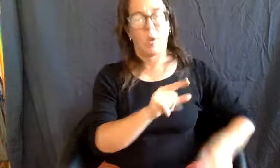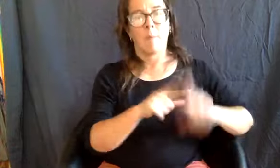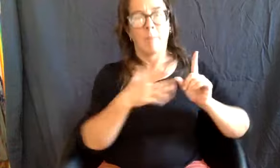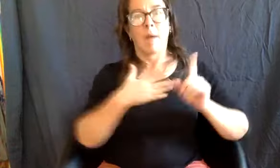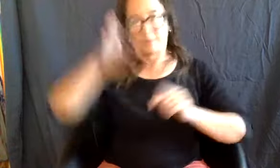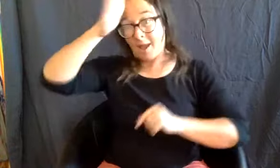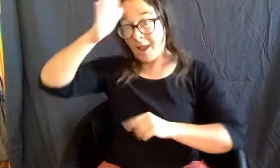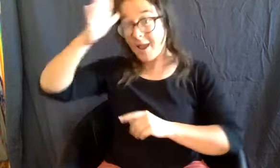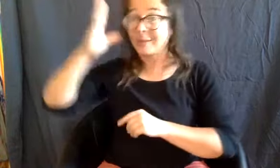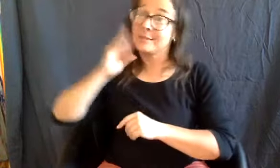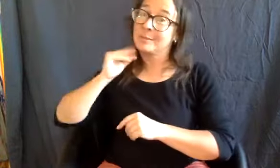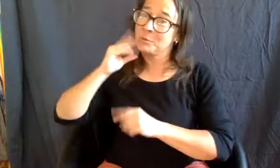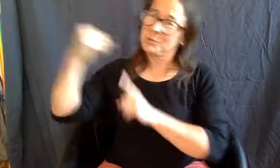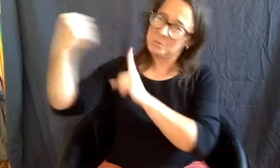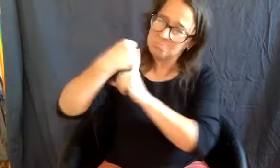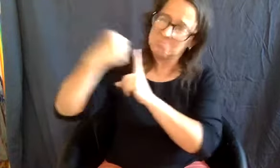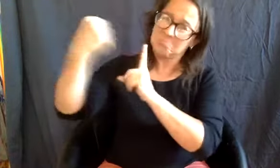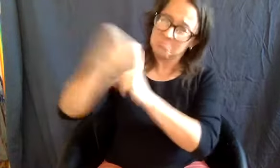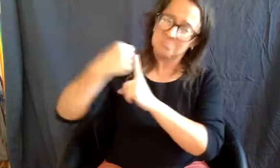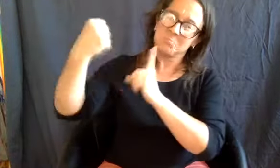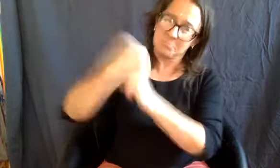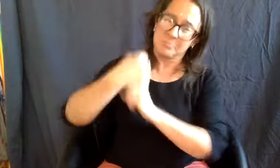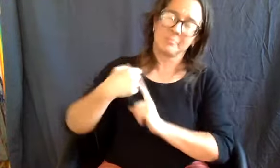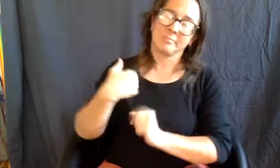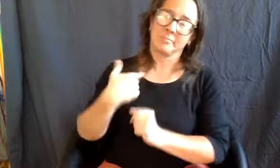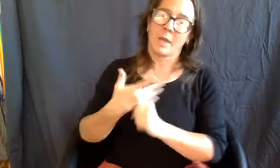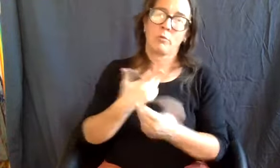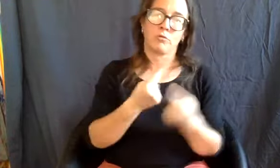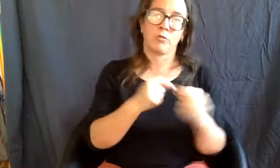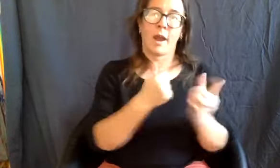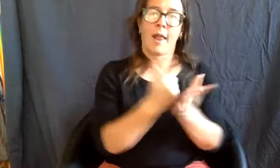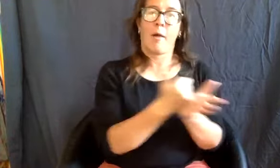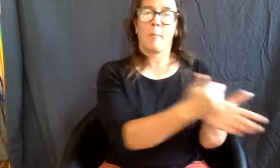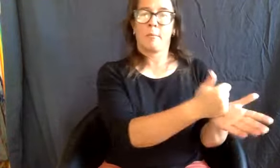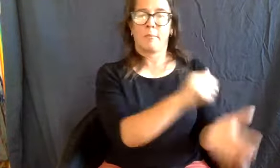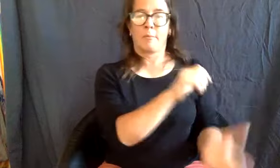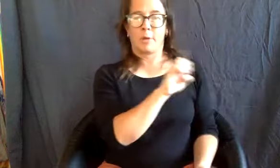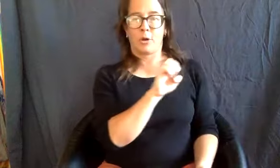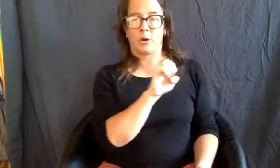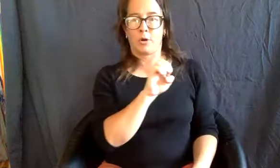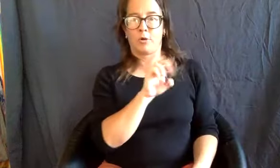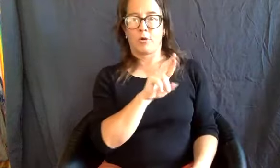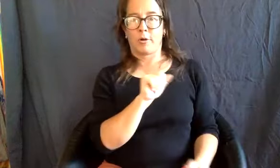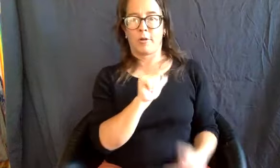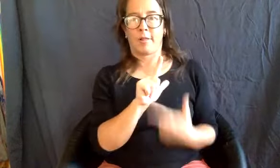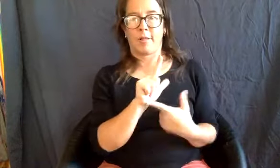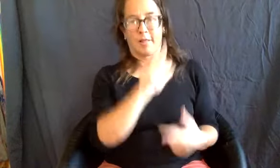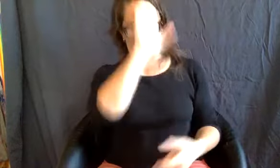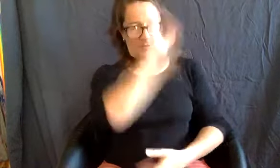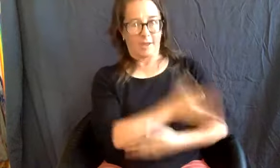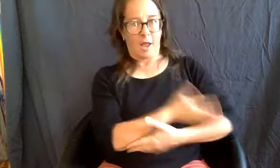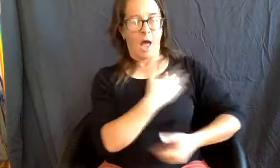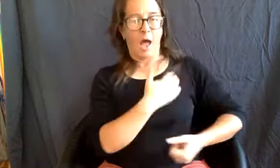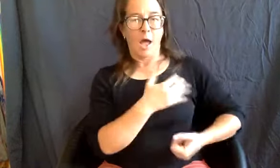dad beat the crap out of us. So you'll learn really early on, don't piss your dad off, do whatever he tells you, because you're going to get the crap beat out of you. And